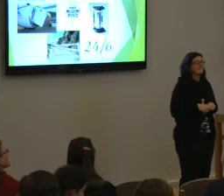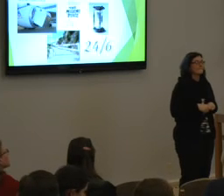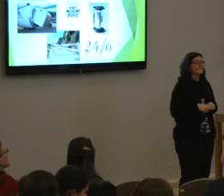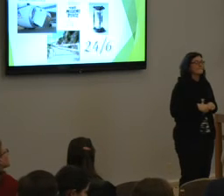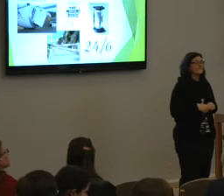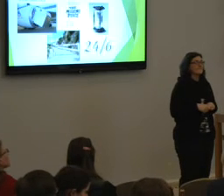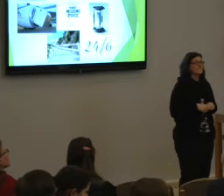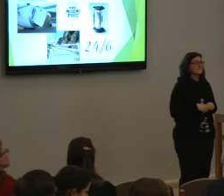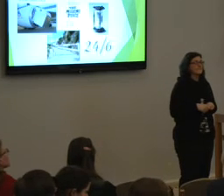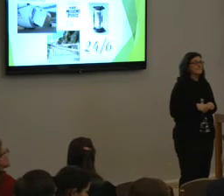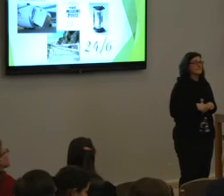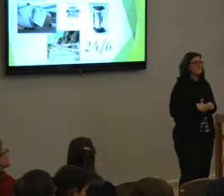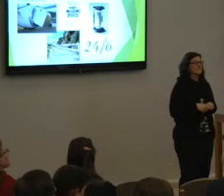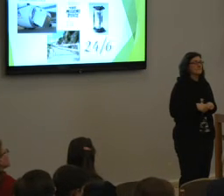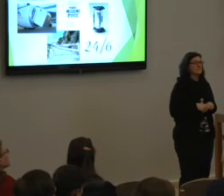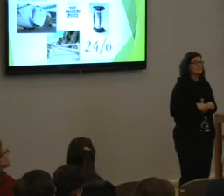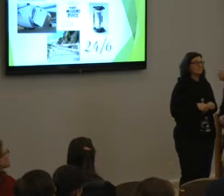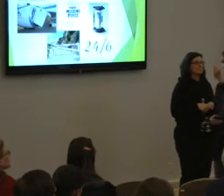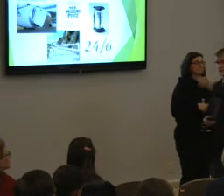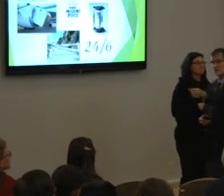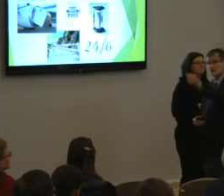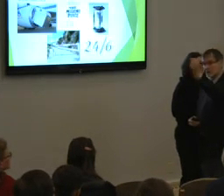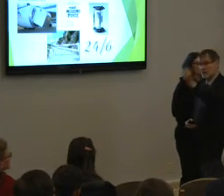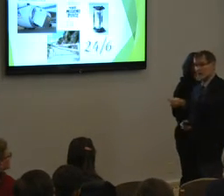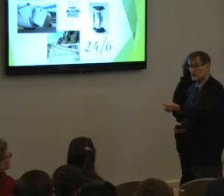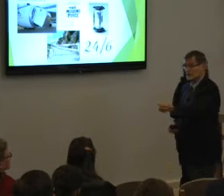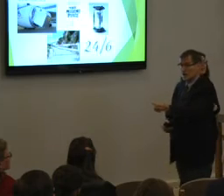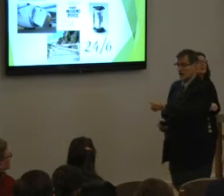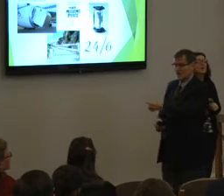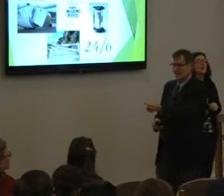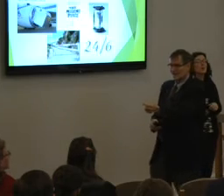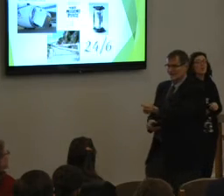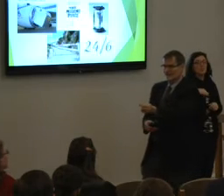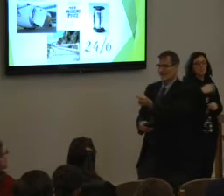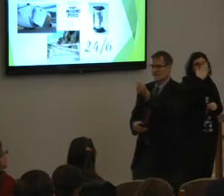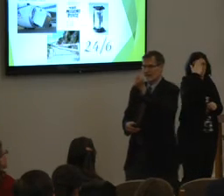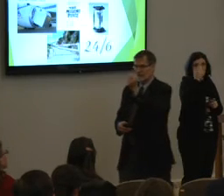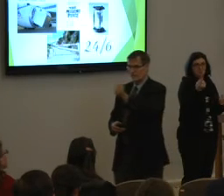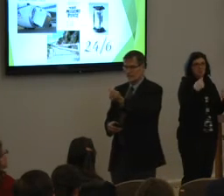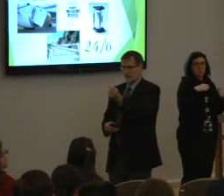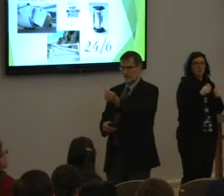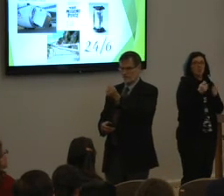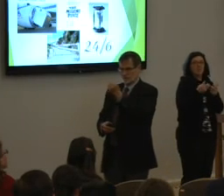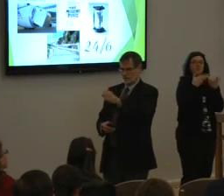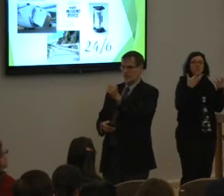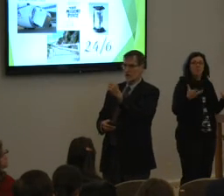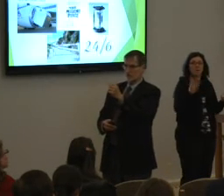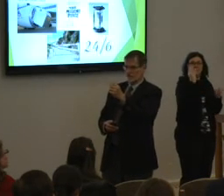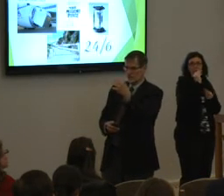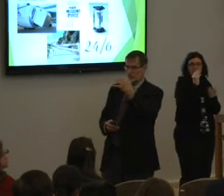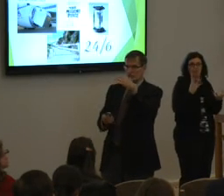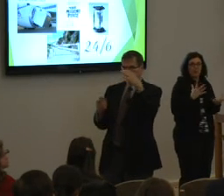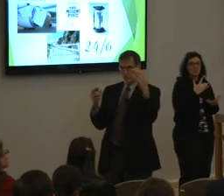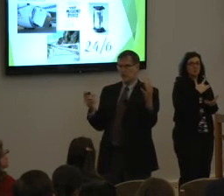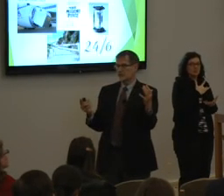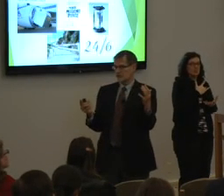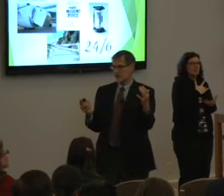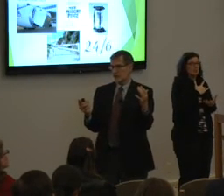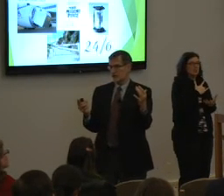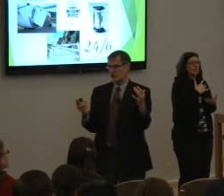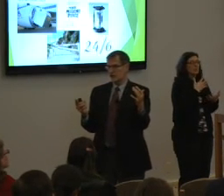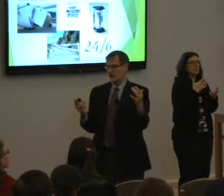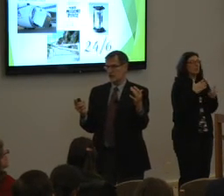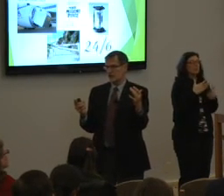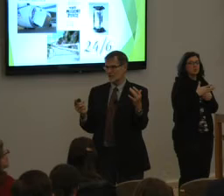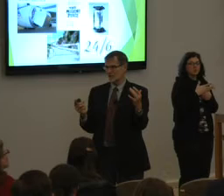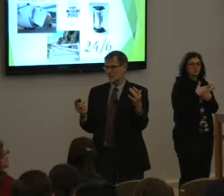we're going to, sometimes we know you come to this church with a lot on your heart. And if you start to talk during the, we want you to